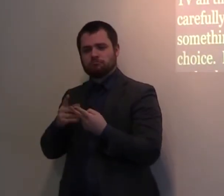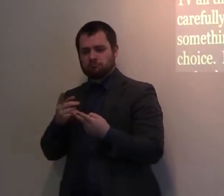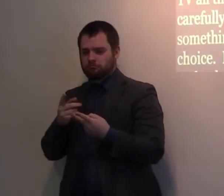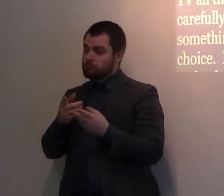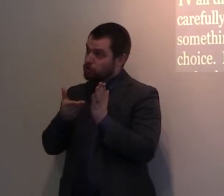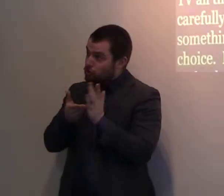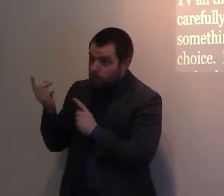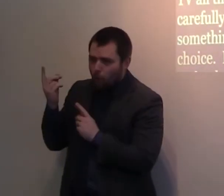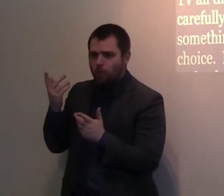Him?